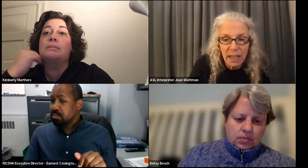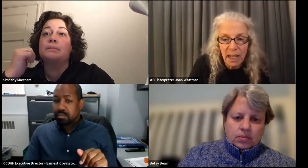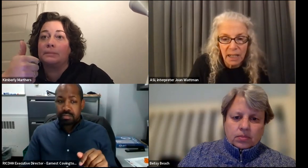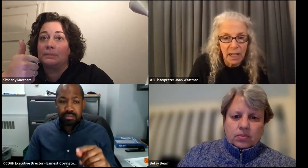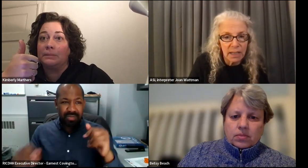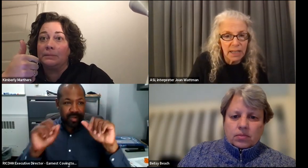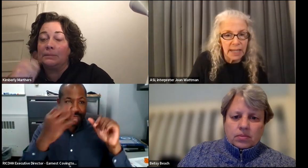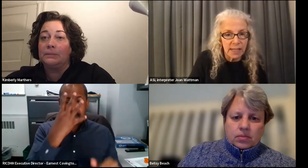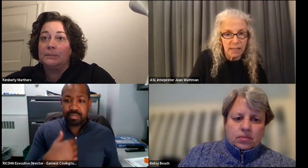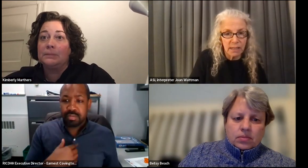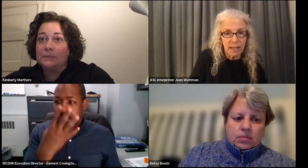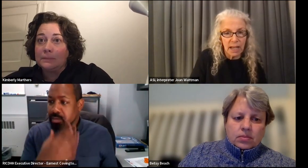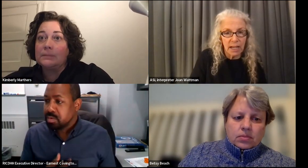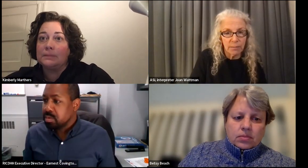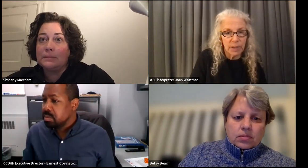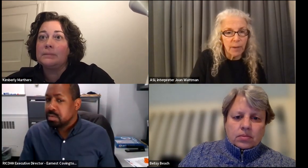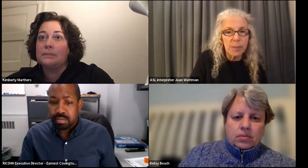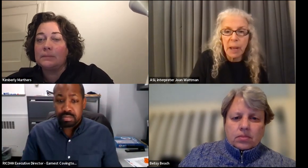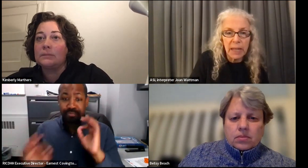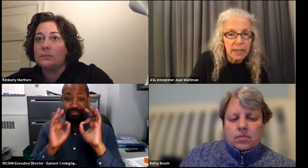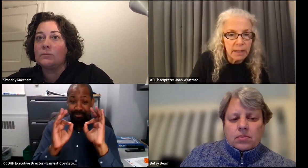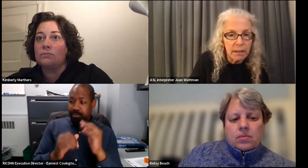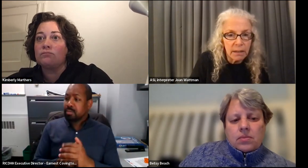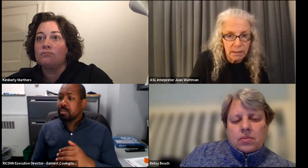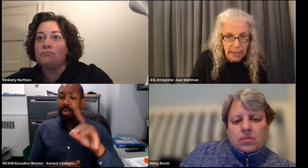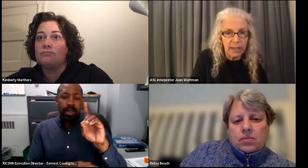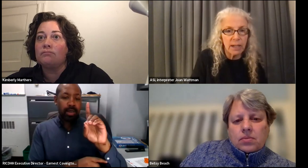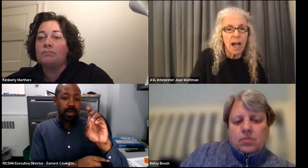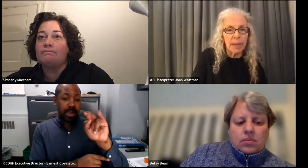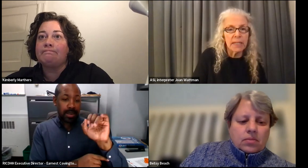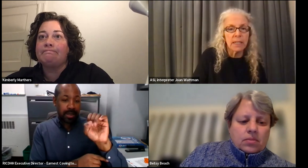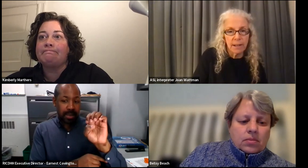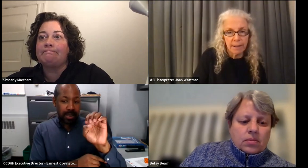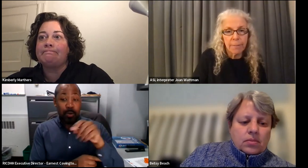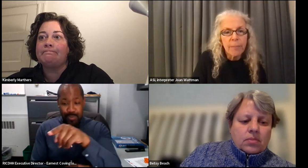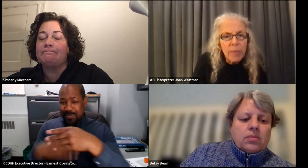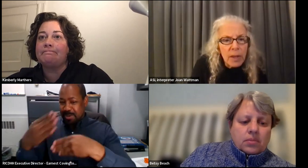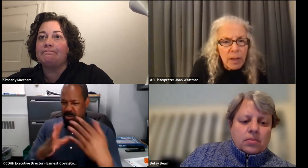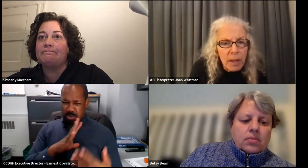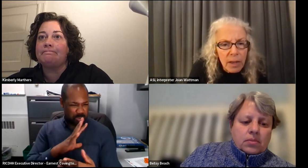saying, yes, if I'm spotlighted, I can comment.